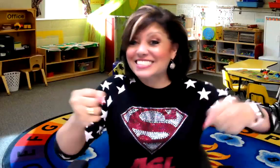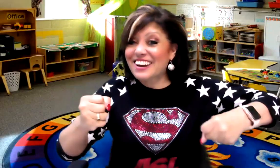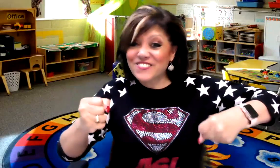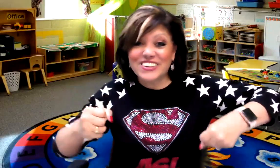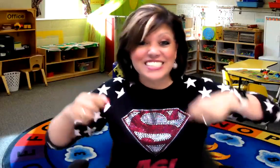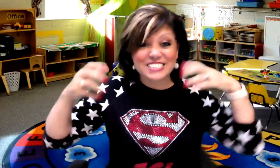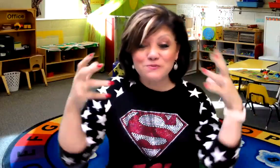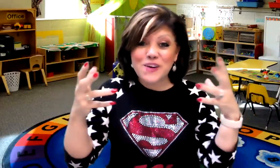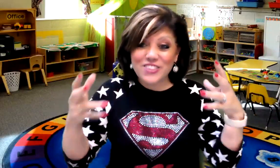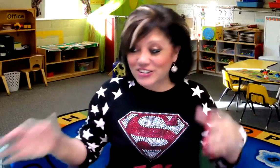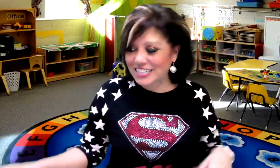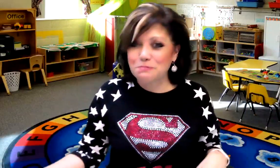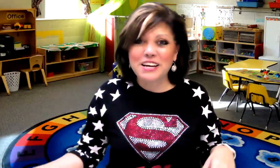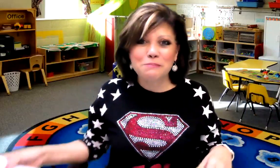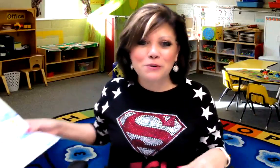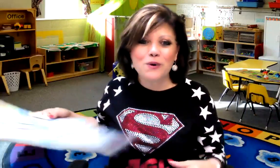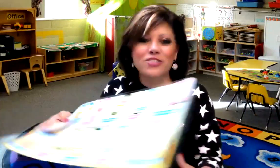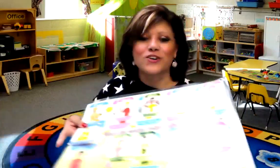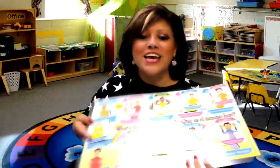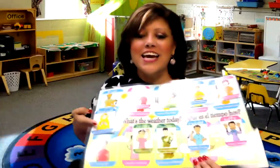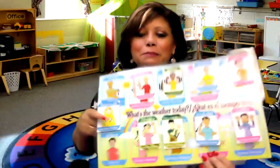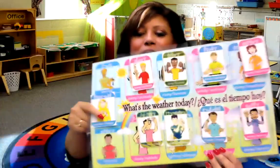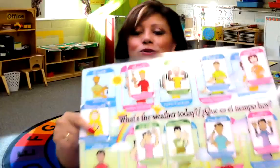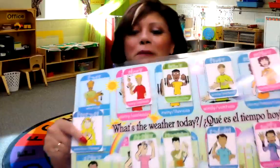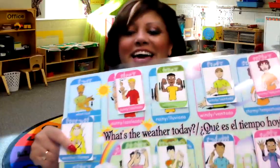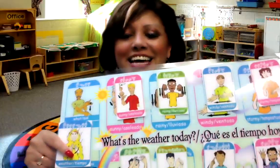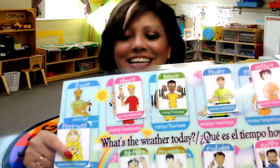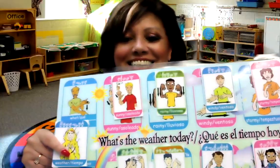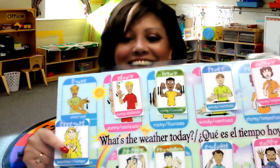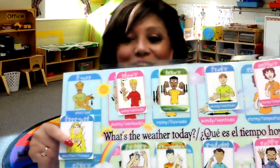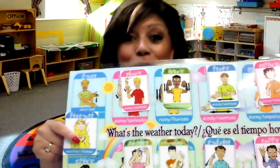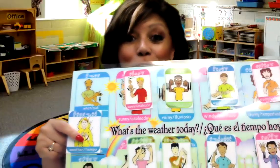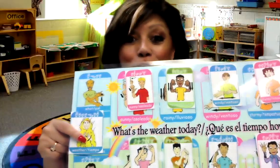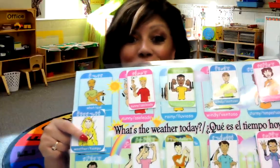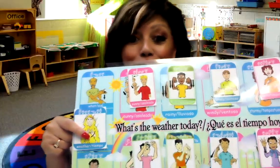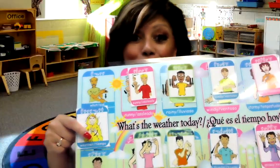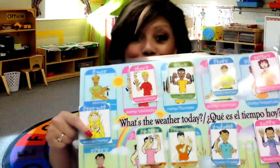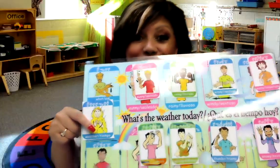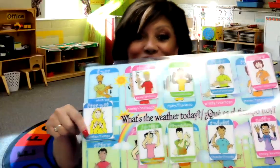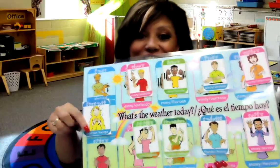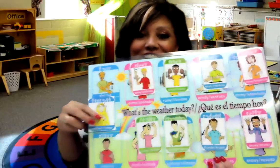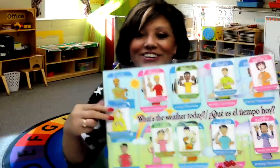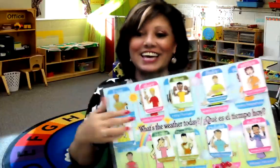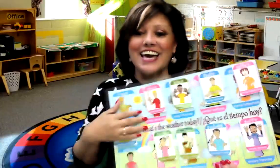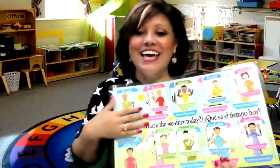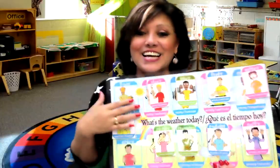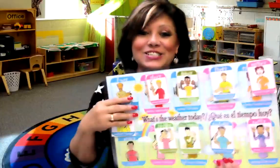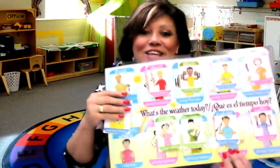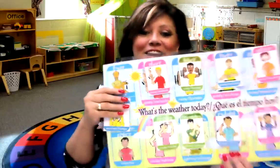stuff with the weather. Let's become the weather. And I'm going to use my handy dandy weather poster. Okay. So that